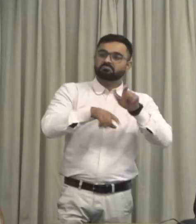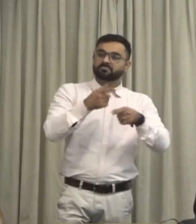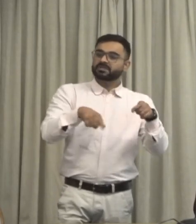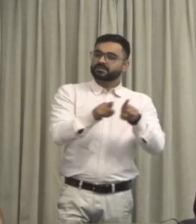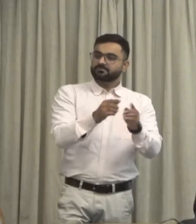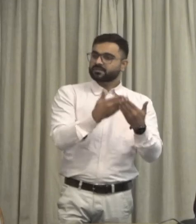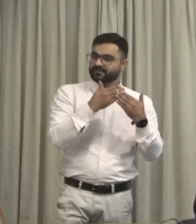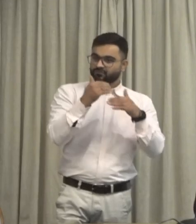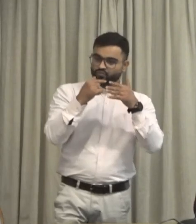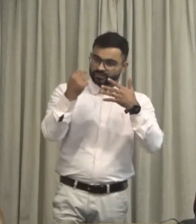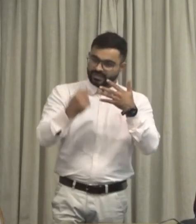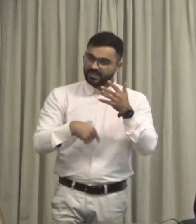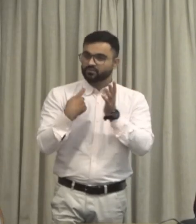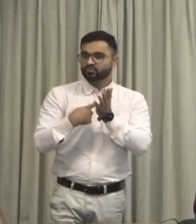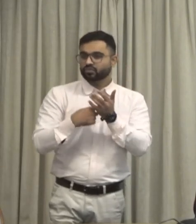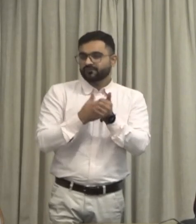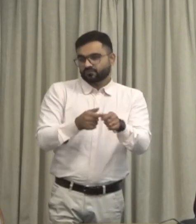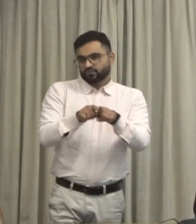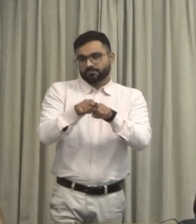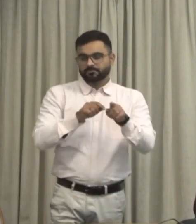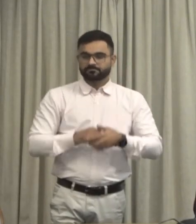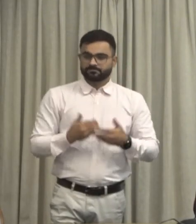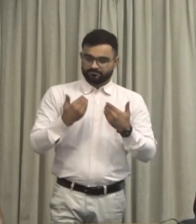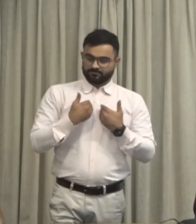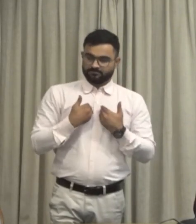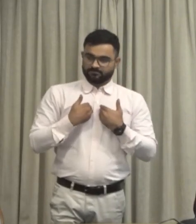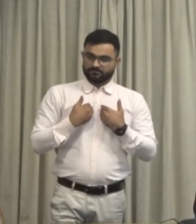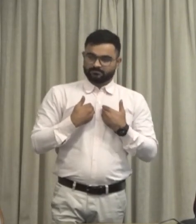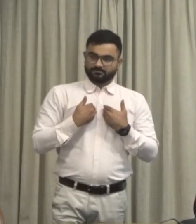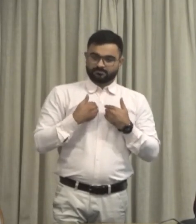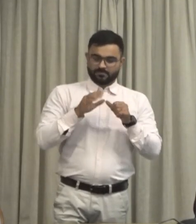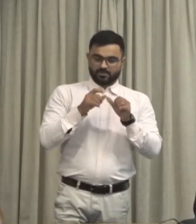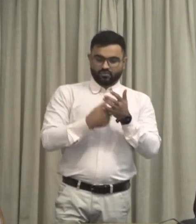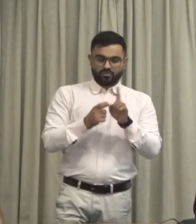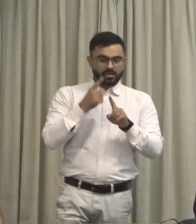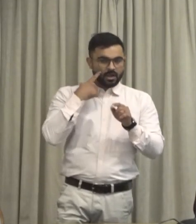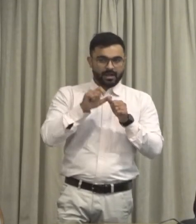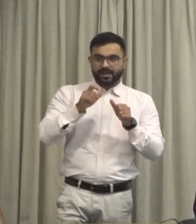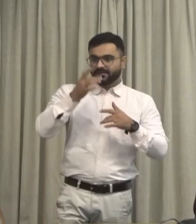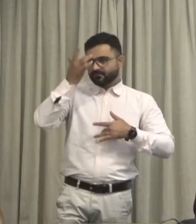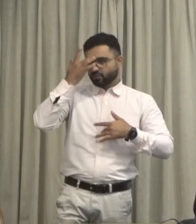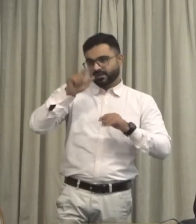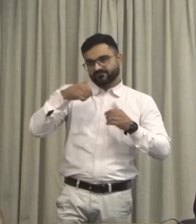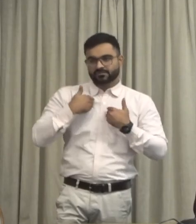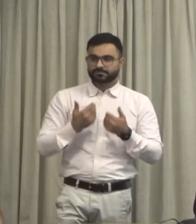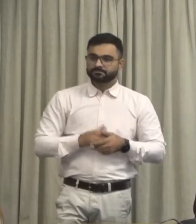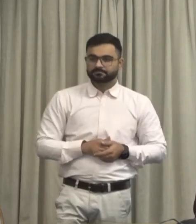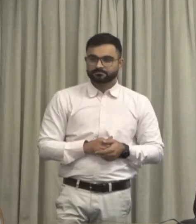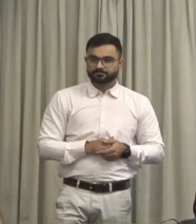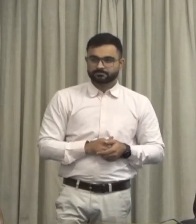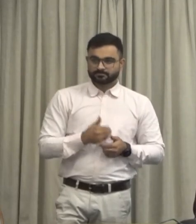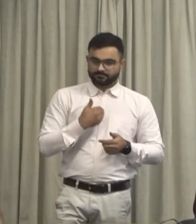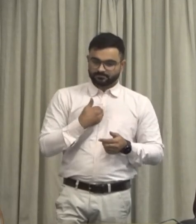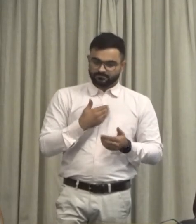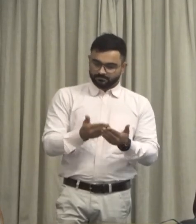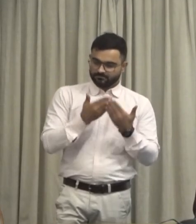disability? Will the standard be the same? For example, if I were to have like a cardiac issue, for example, in which I can